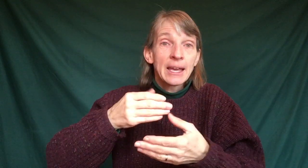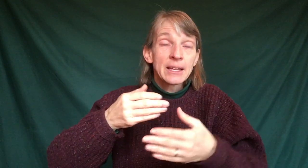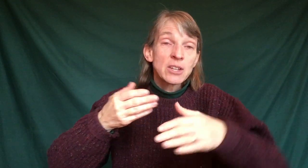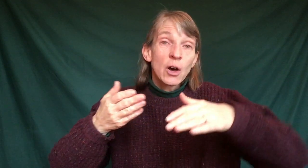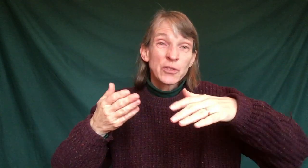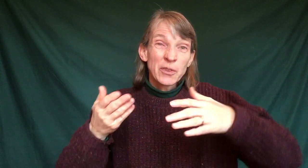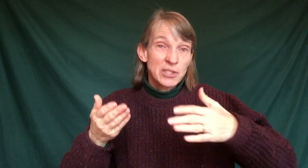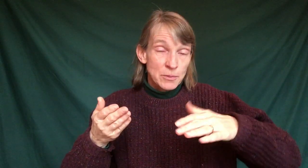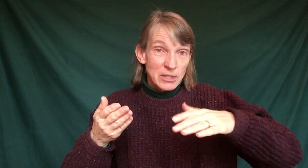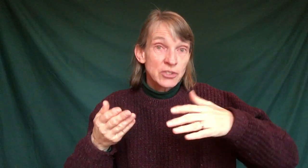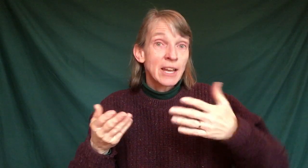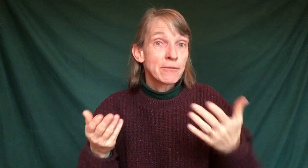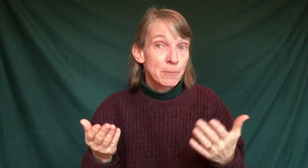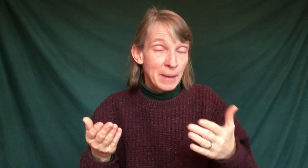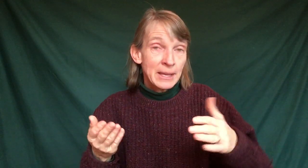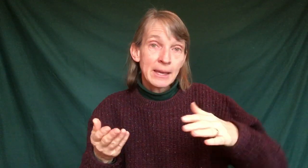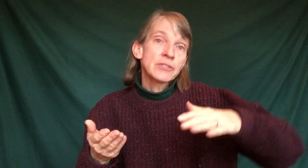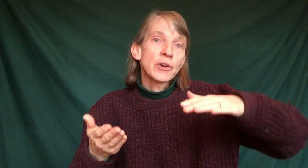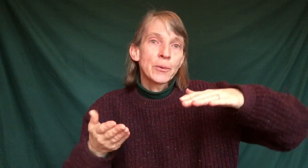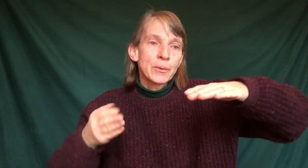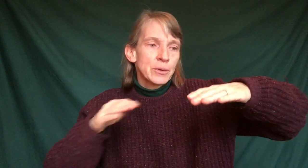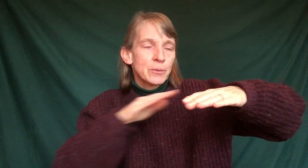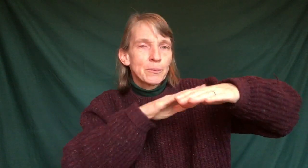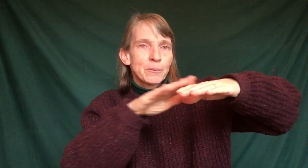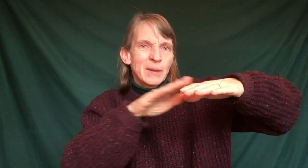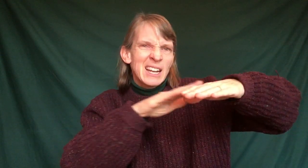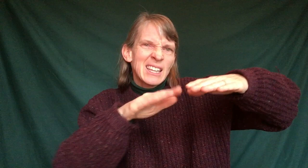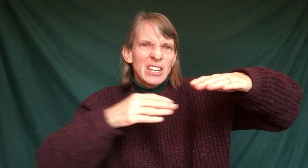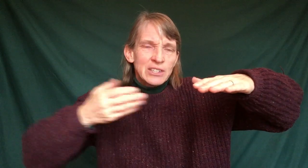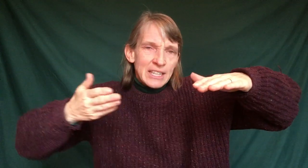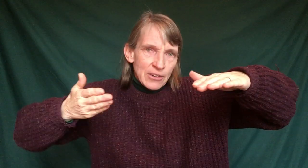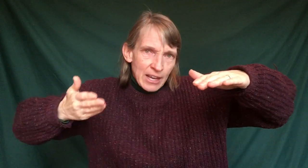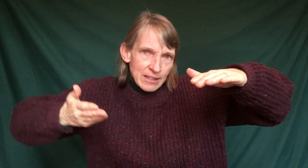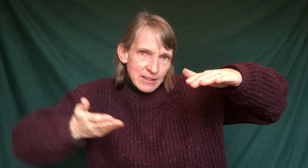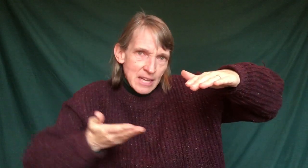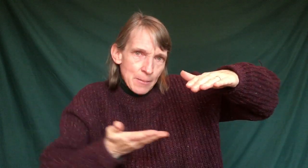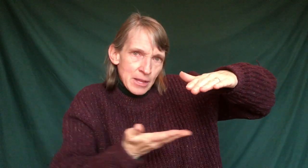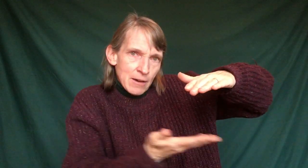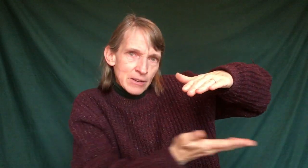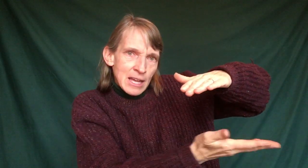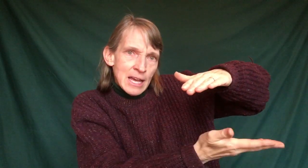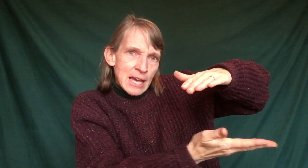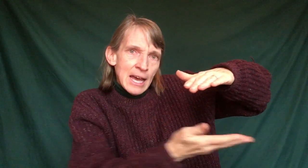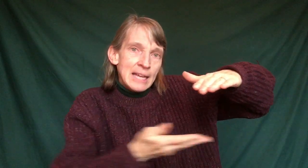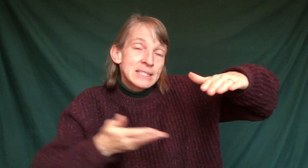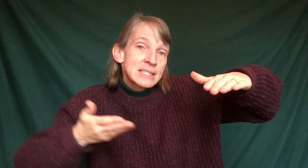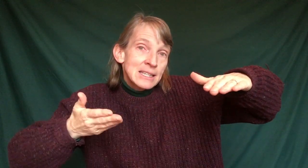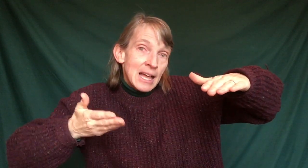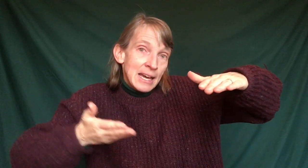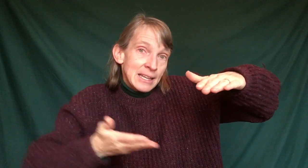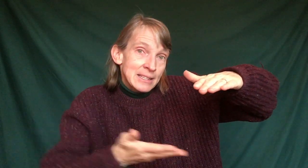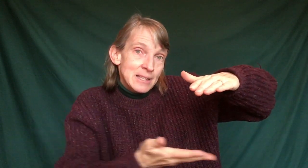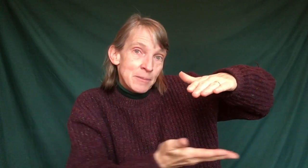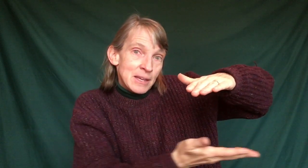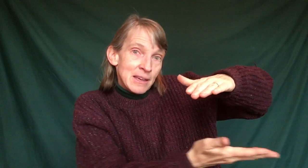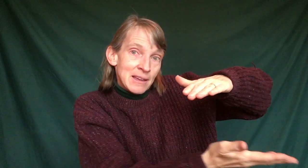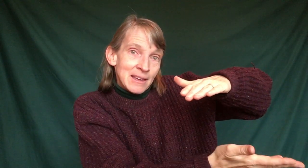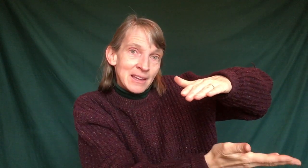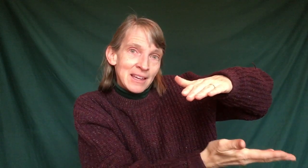And also there's a special sign for baking. So you kind of like you're leaning your hand on the top of the oven and sliding something in